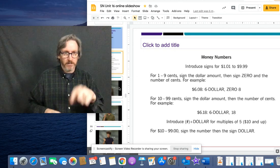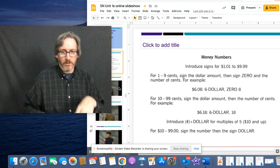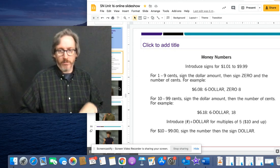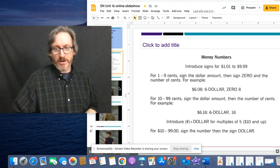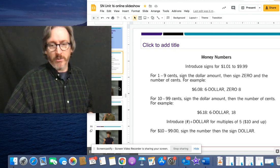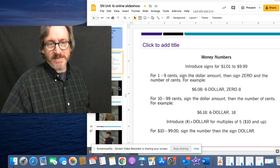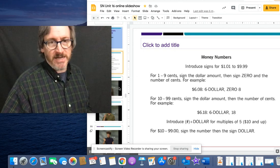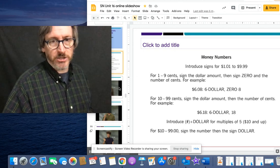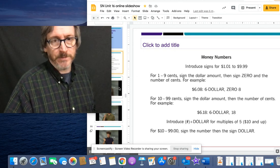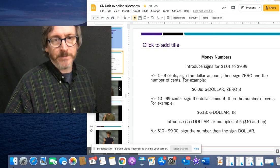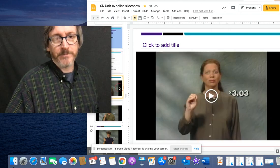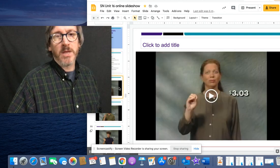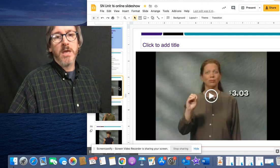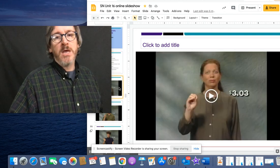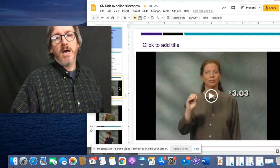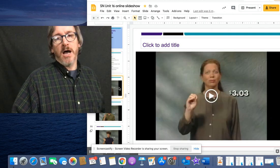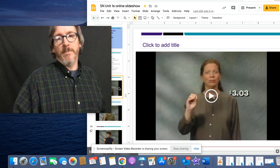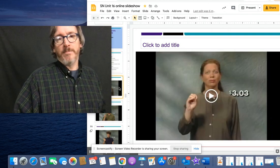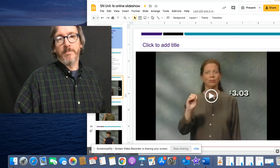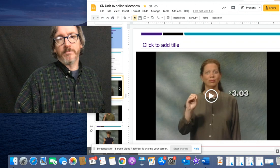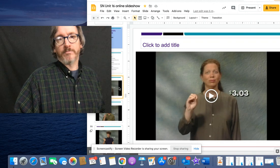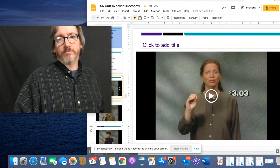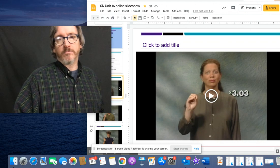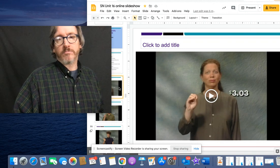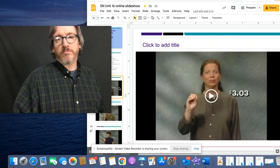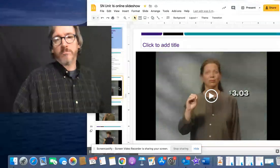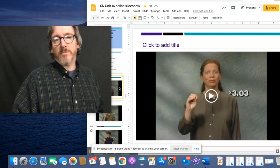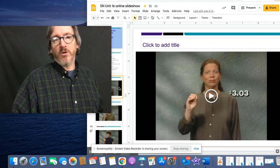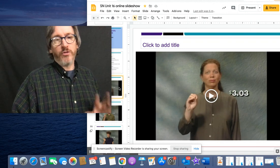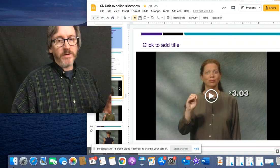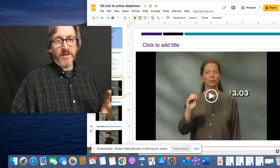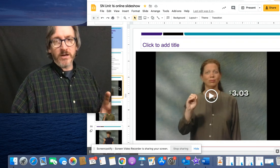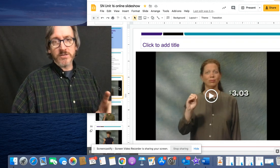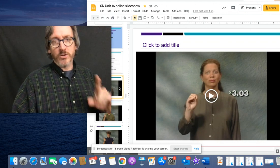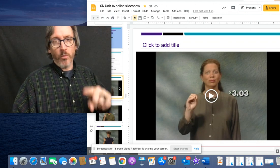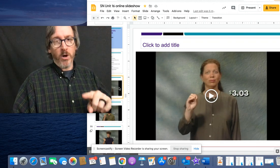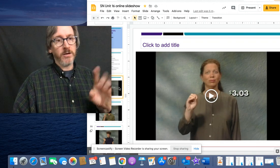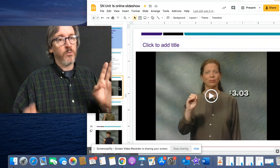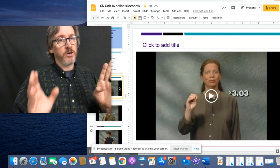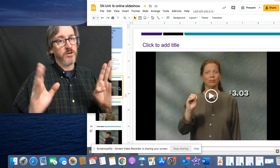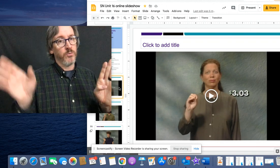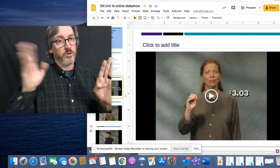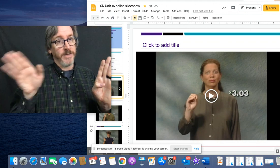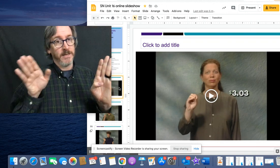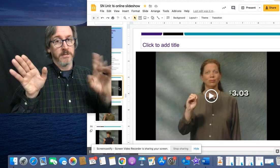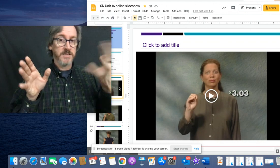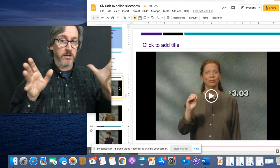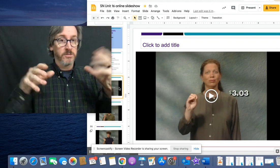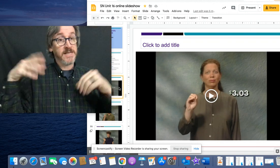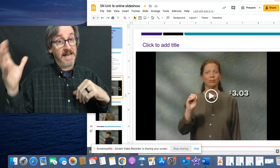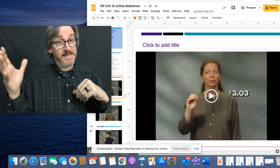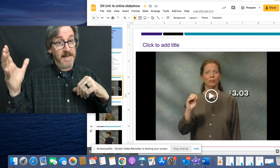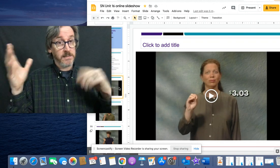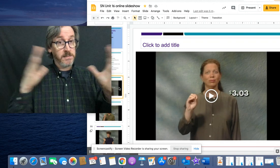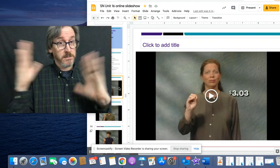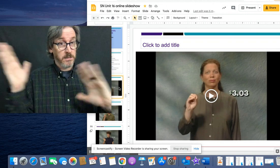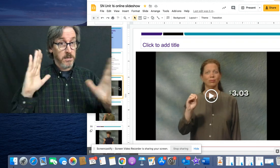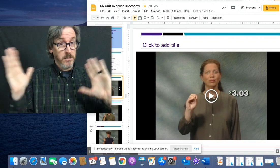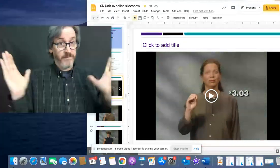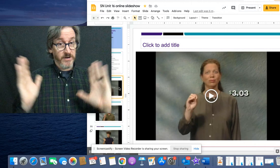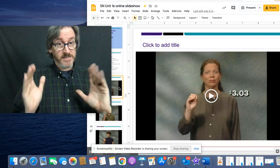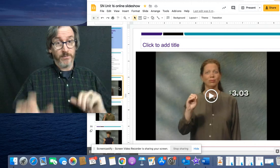that little breakaway session. Um, 3 videos. One, we're doing dollars and